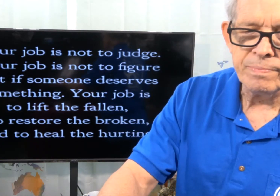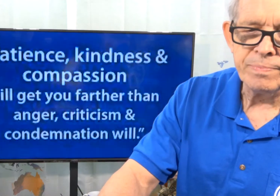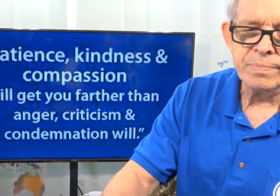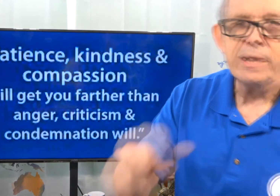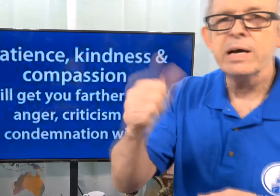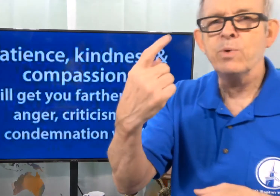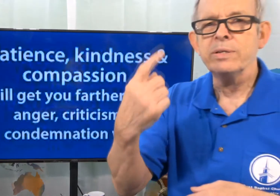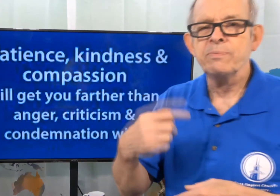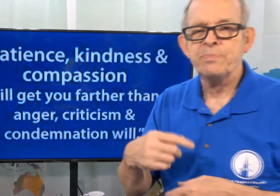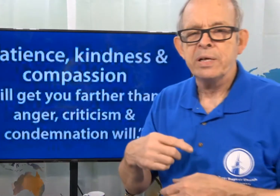Another one.